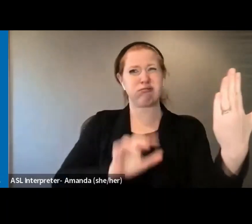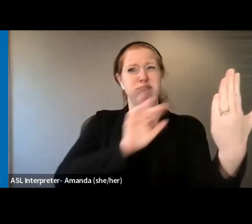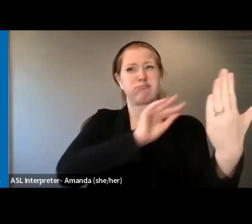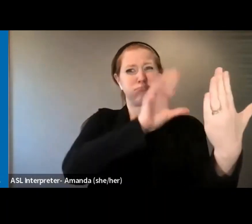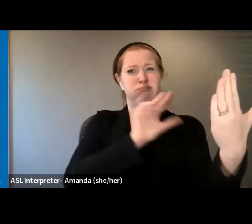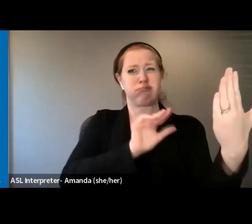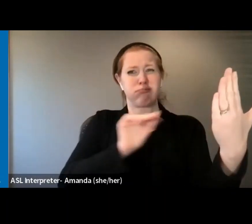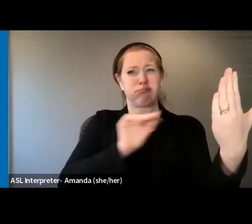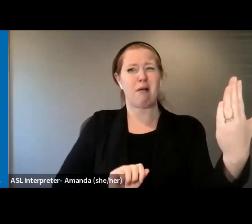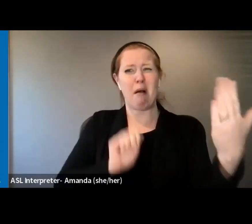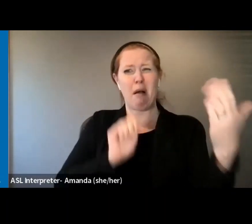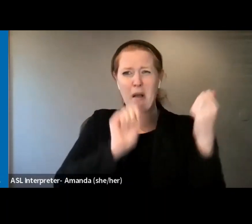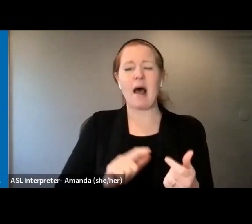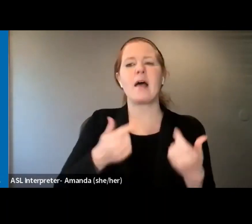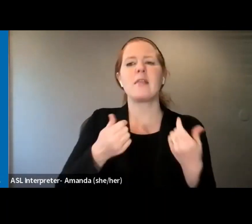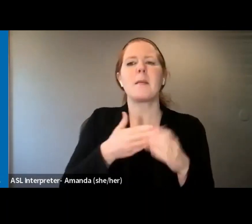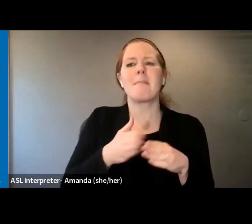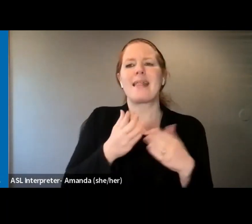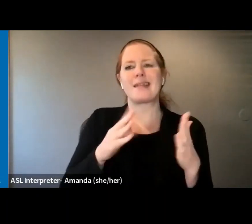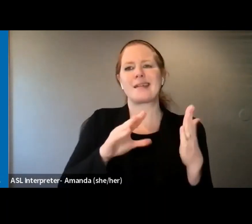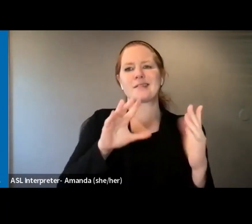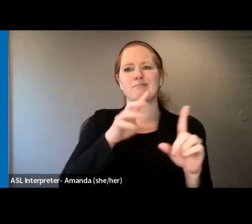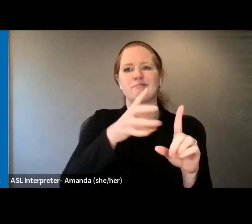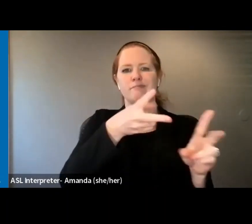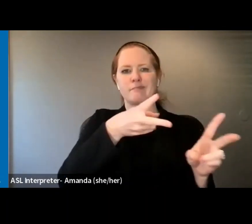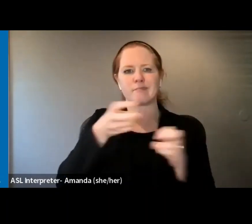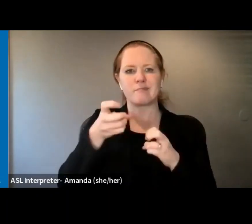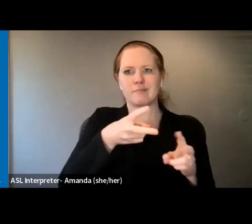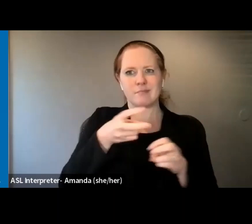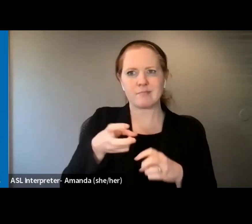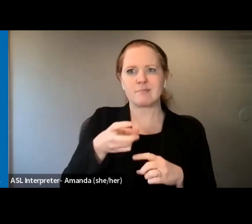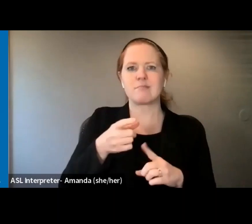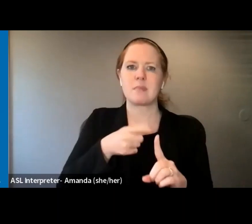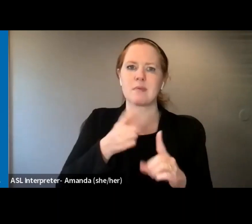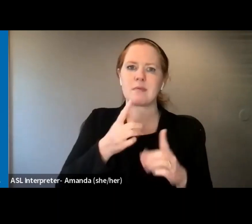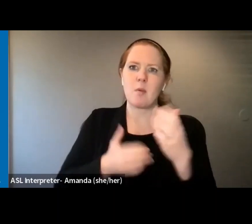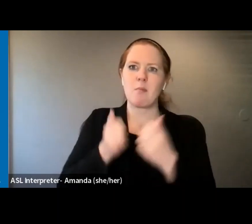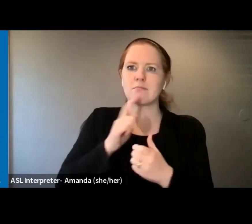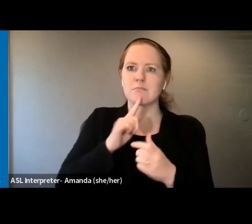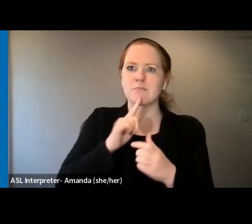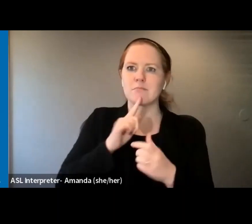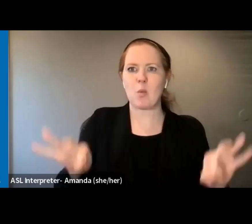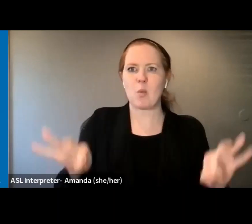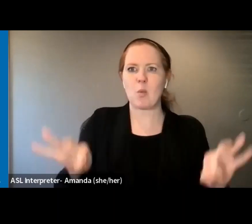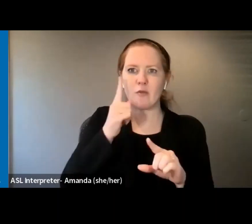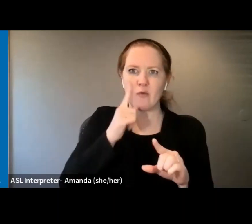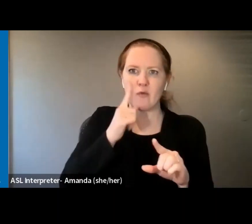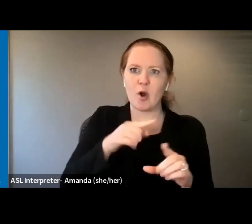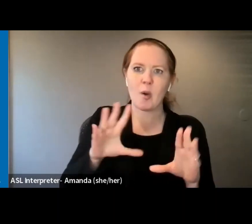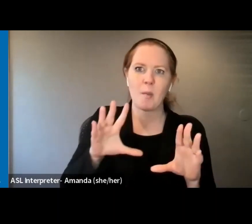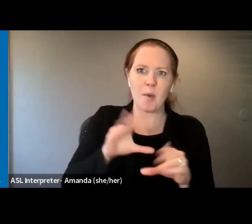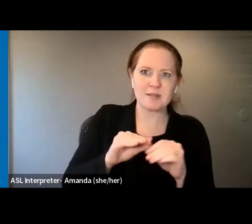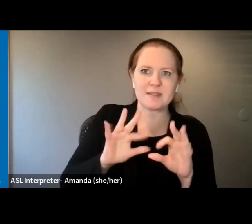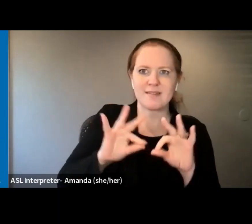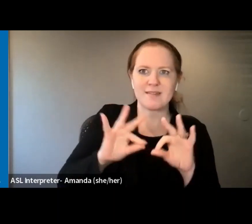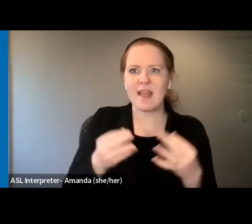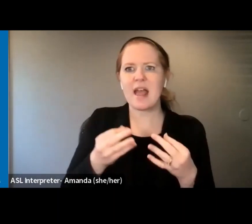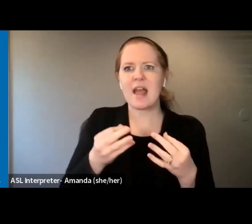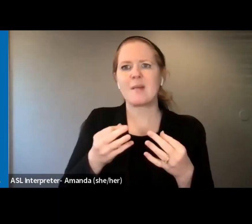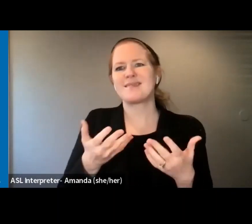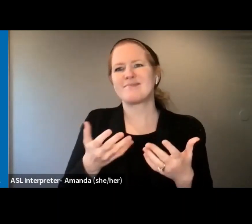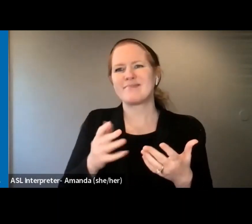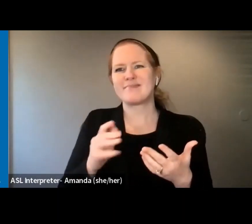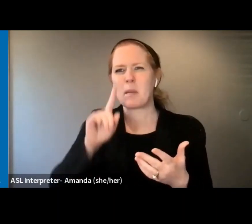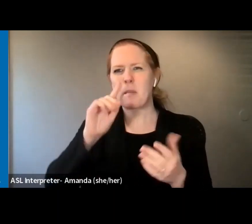main highlights, the things that are, I think, most important for participants and families. I tried to leave out the kind of